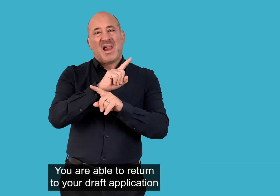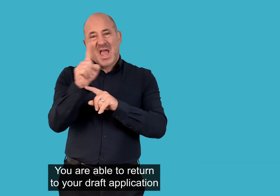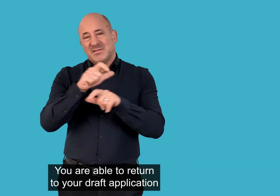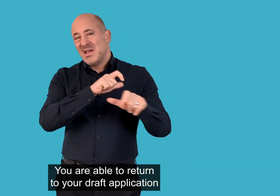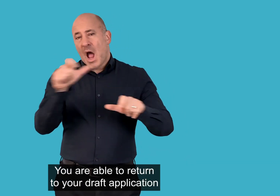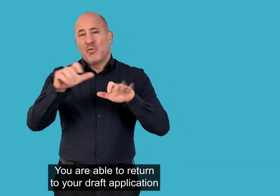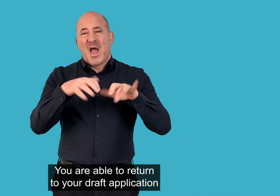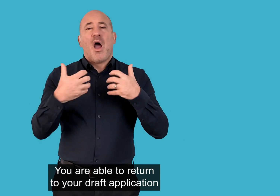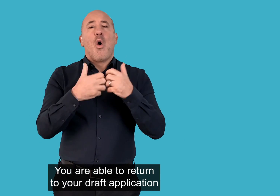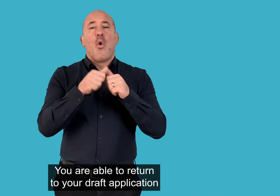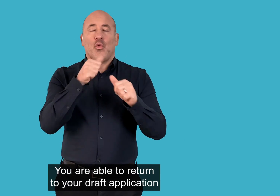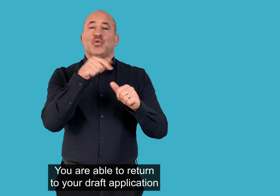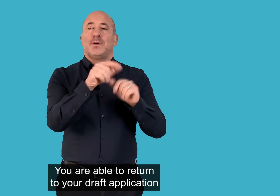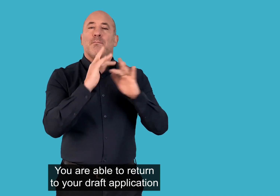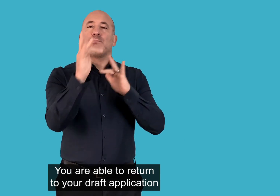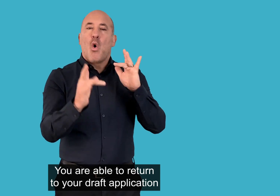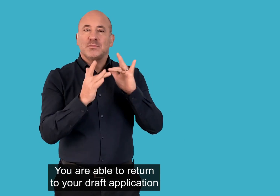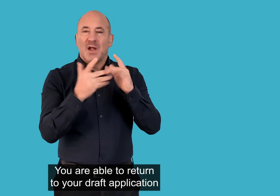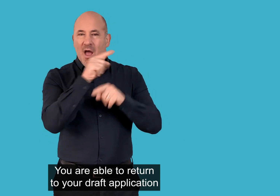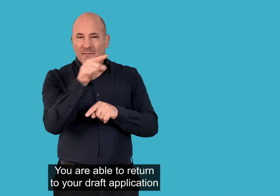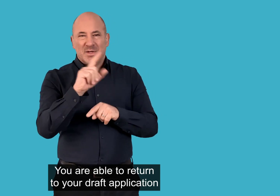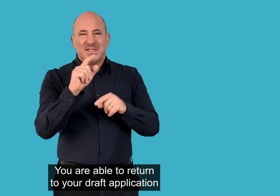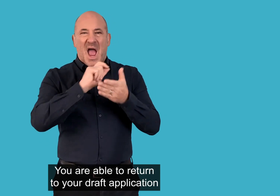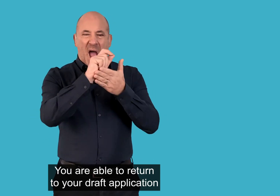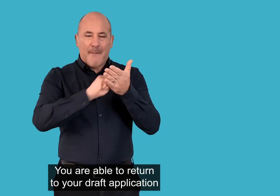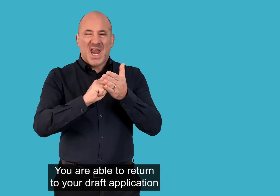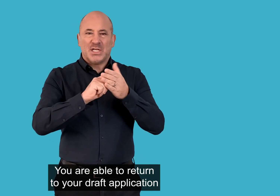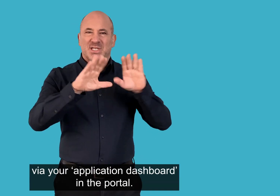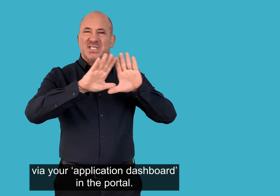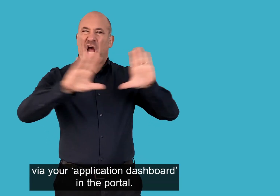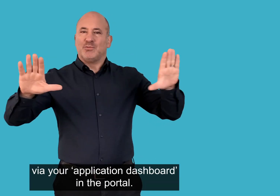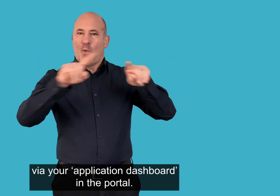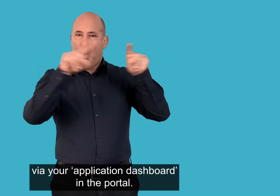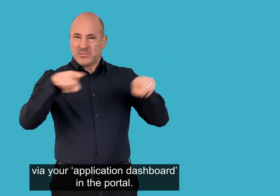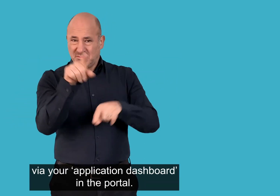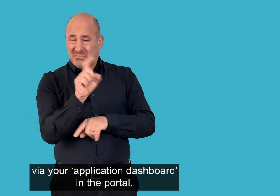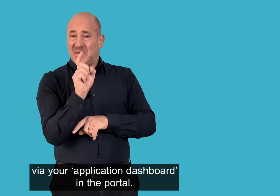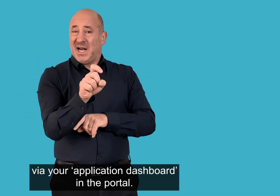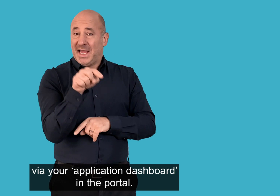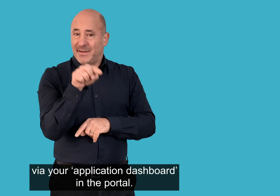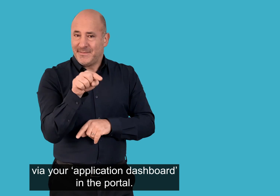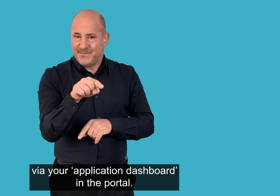You are able to return to your draft application via your application dashboard in the